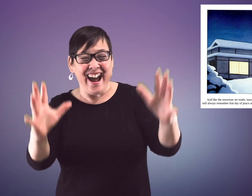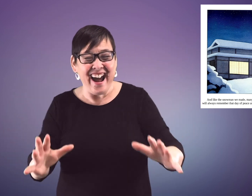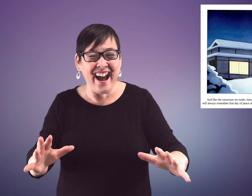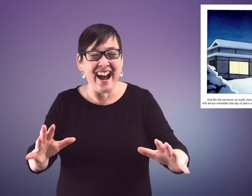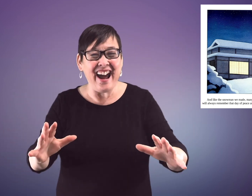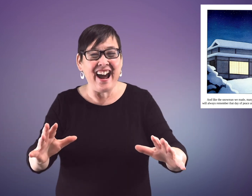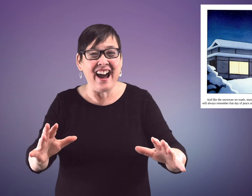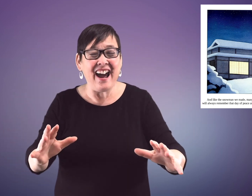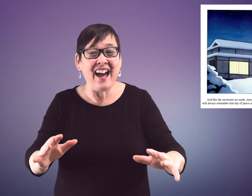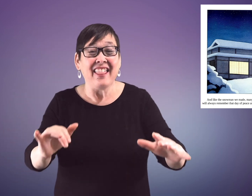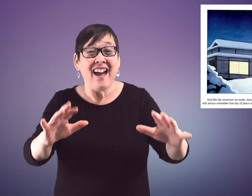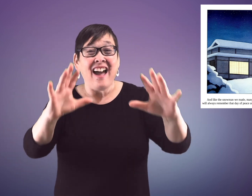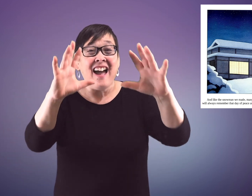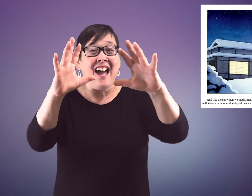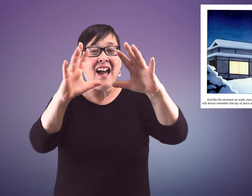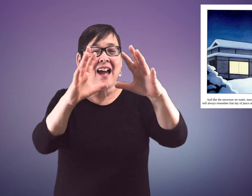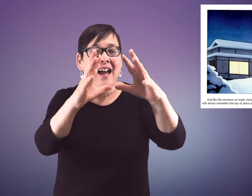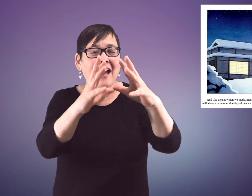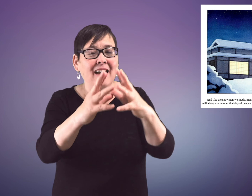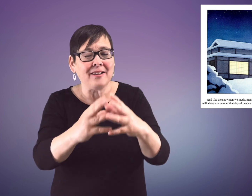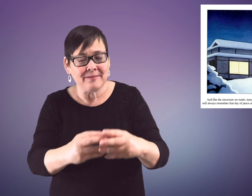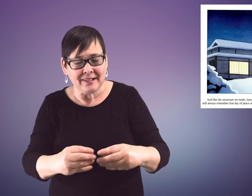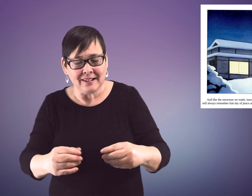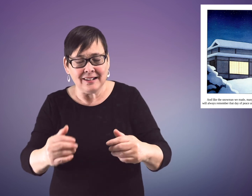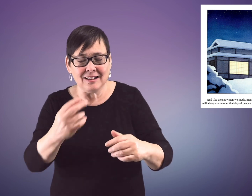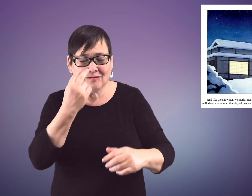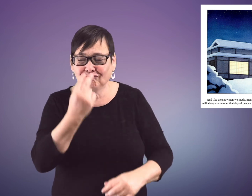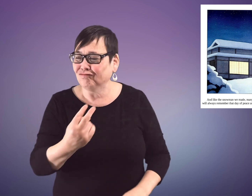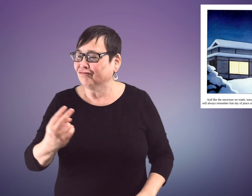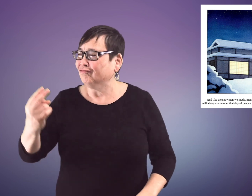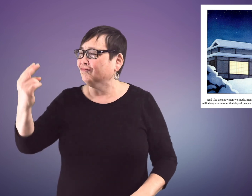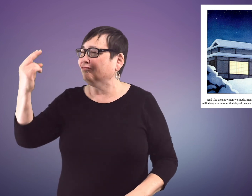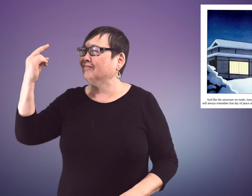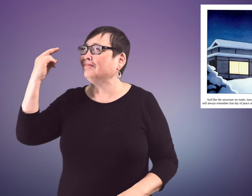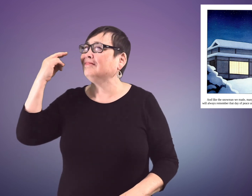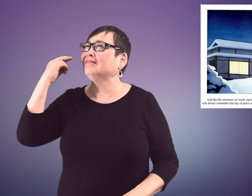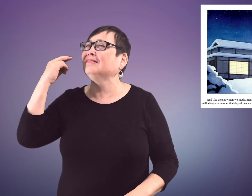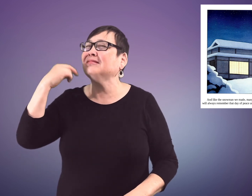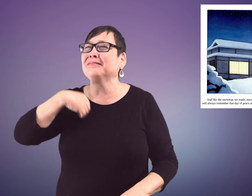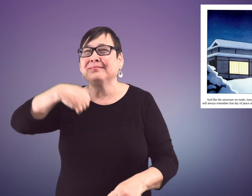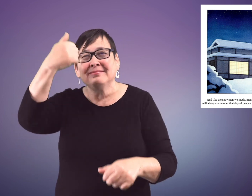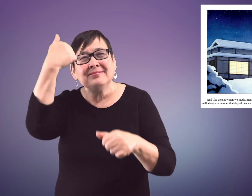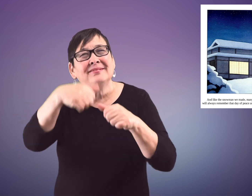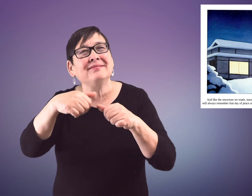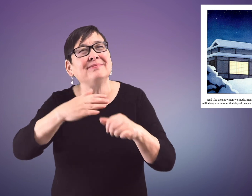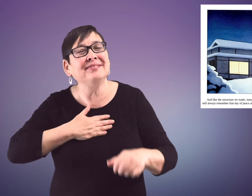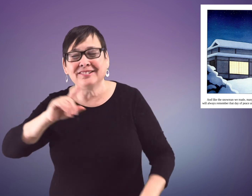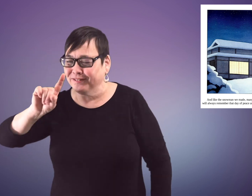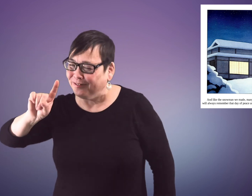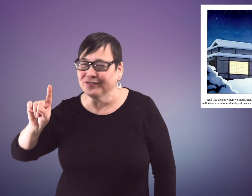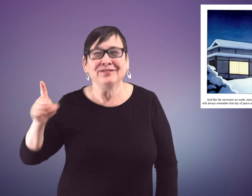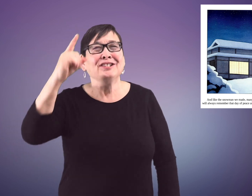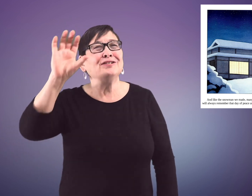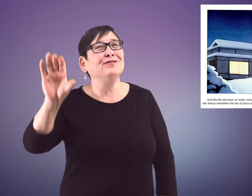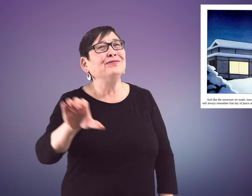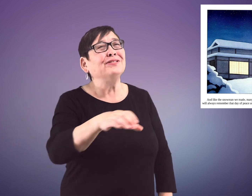that snowman we made, many years have melted away now. But I will always remember that day of